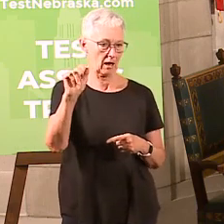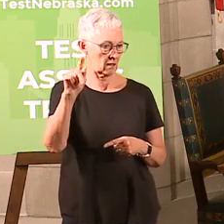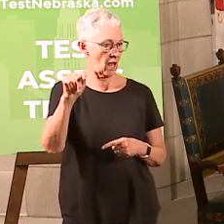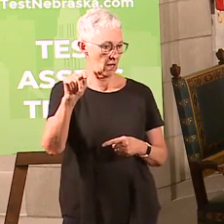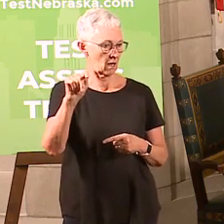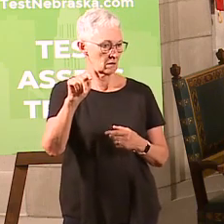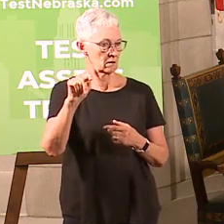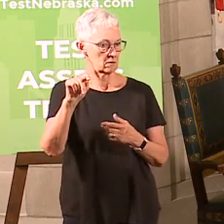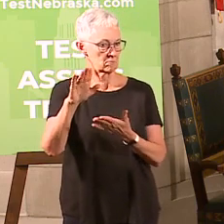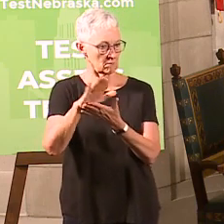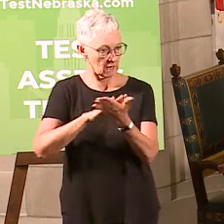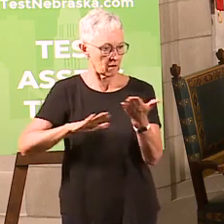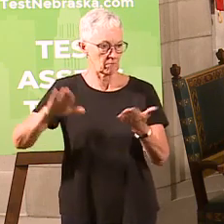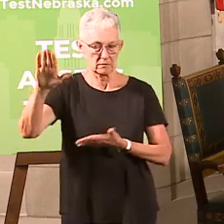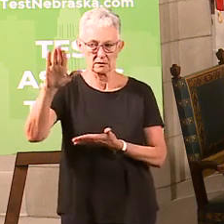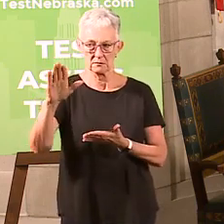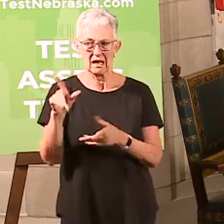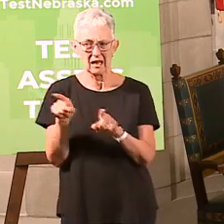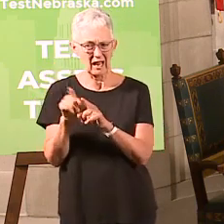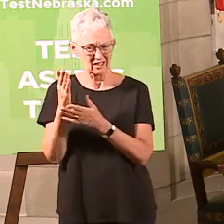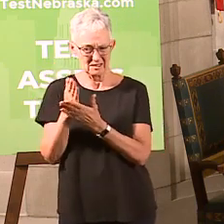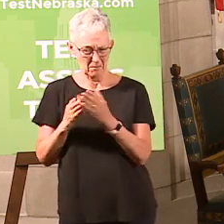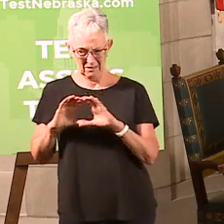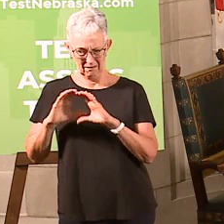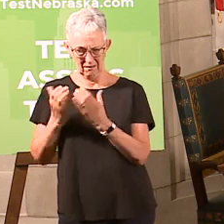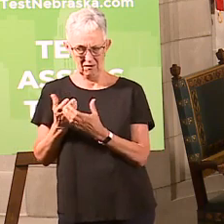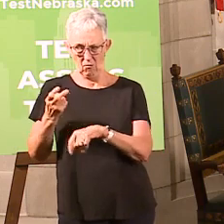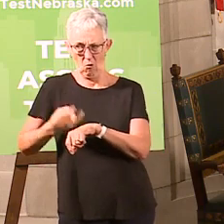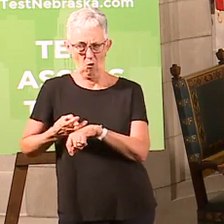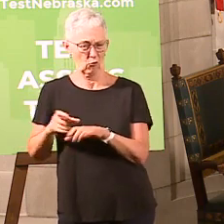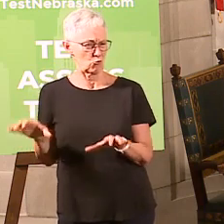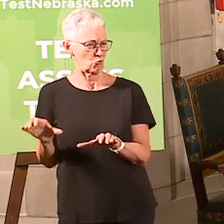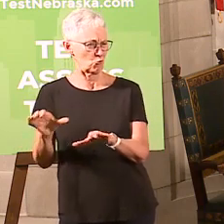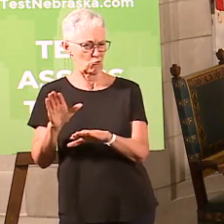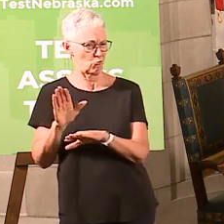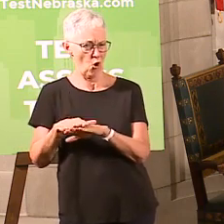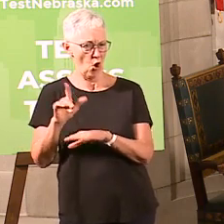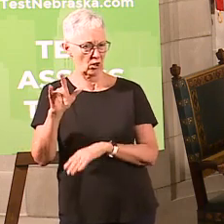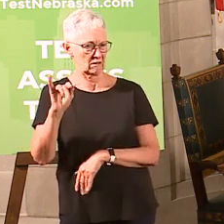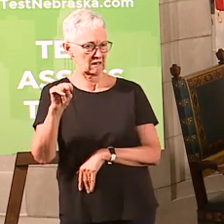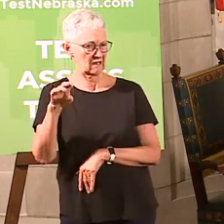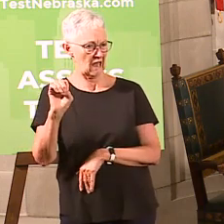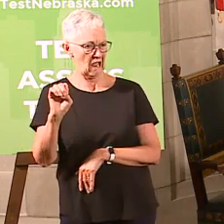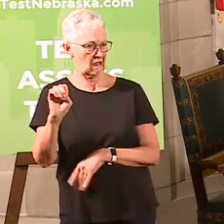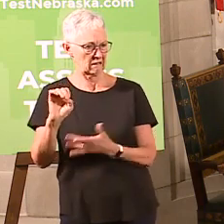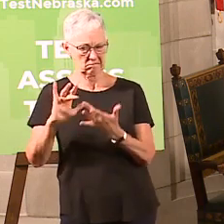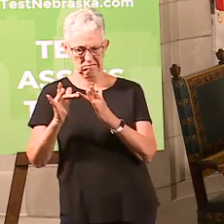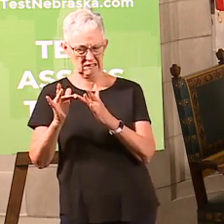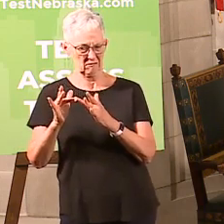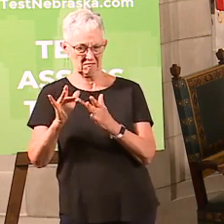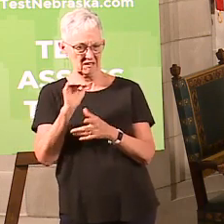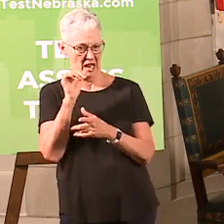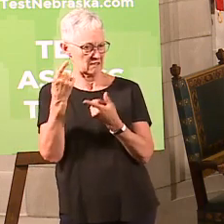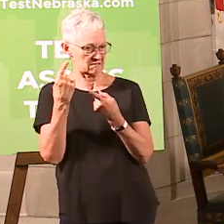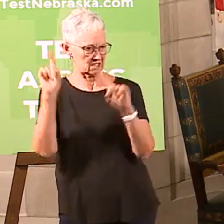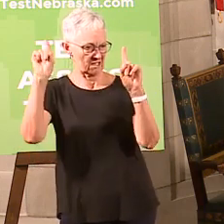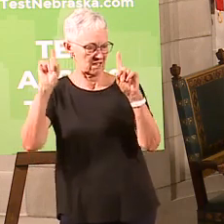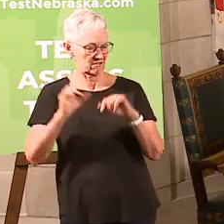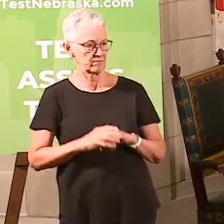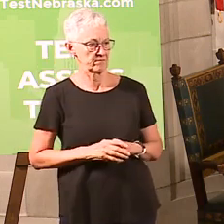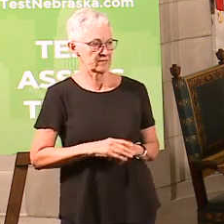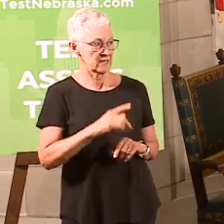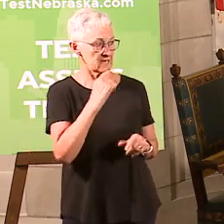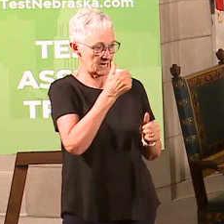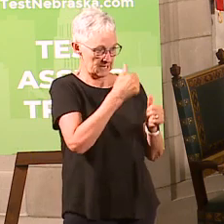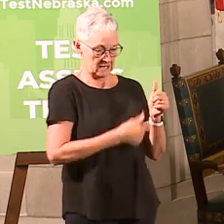to do online. So my answer to that is every one of our campuses has a dedicated Tiger